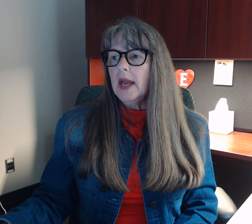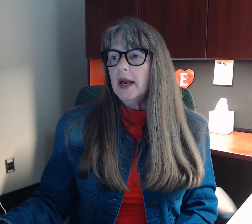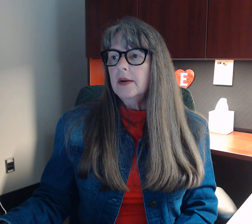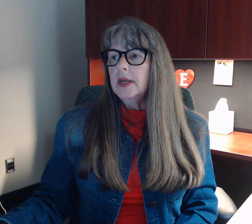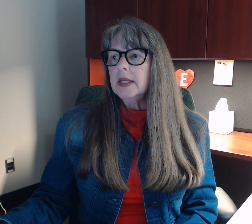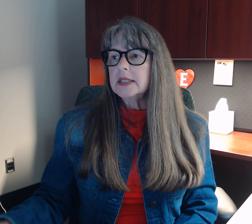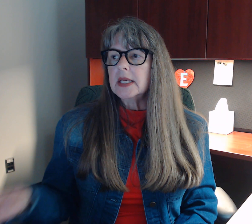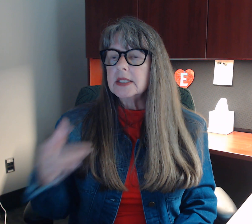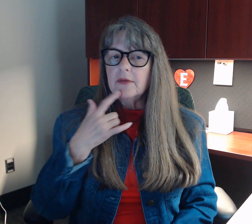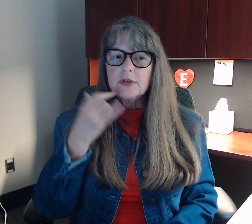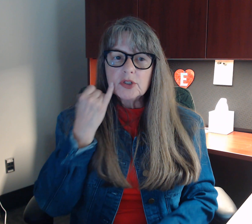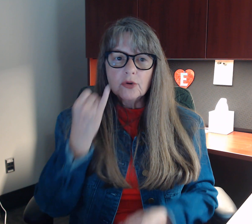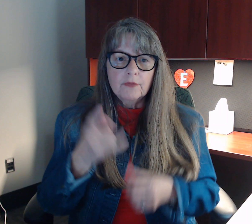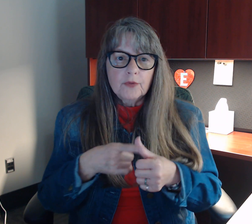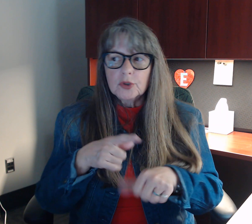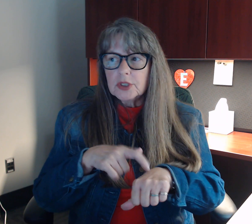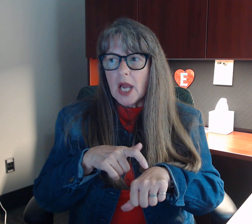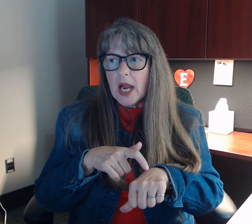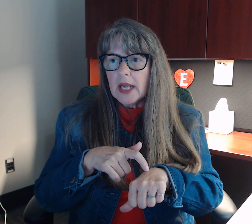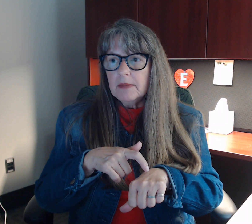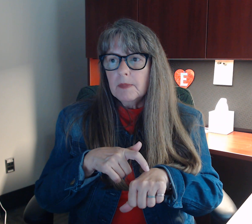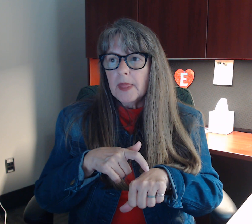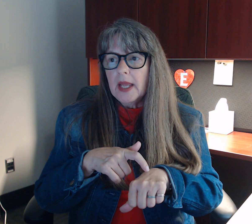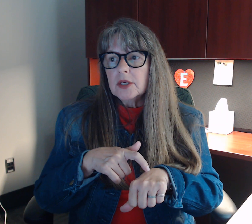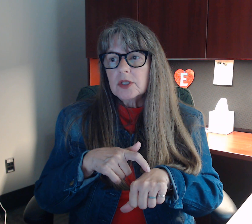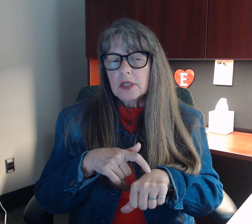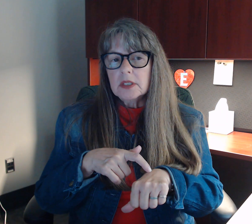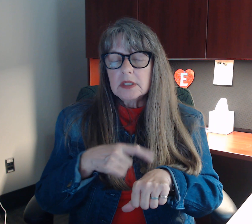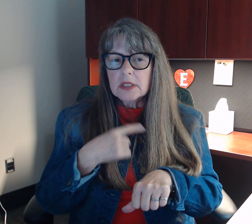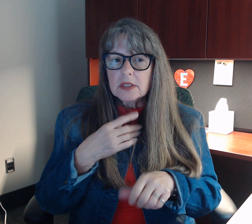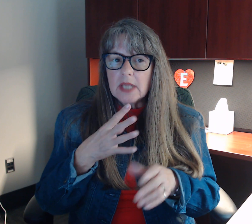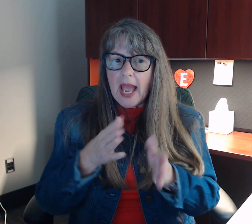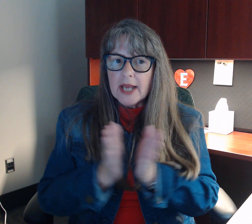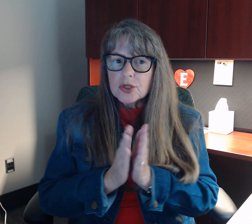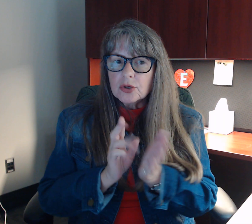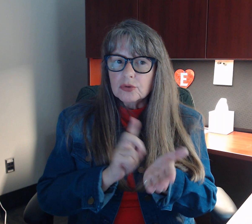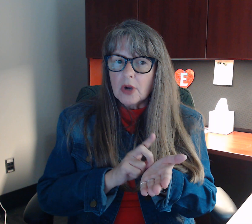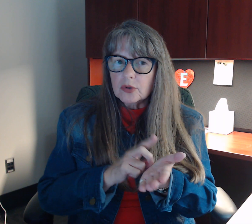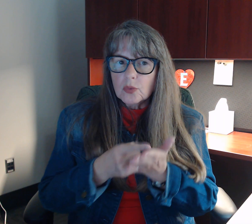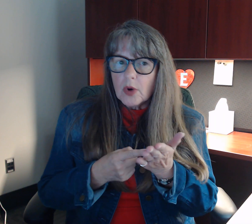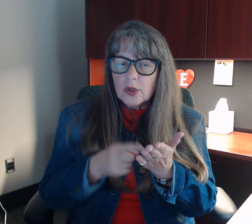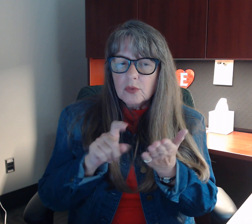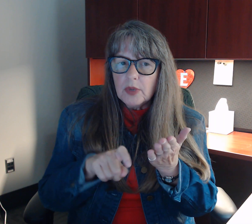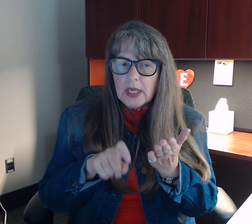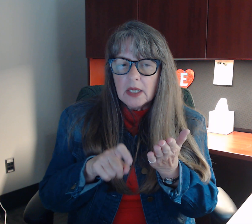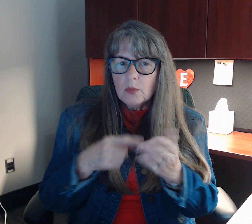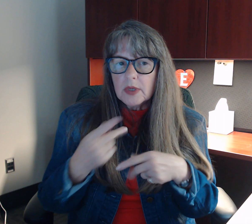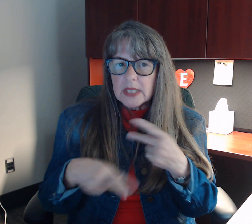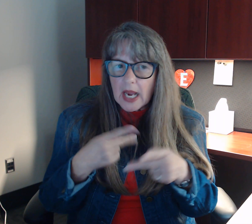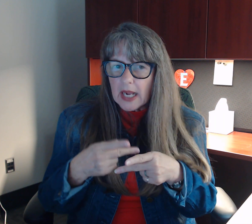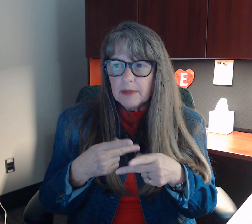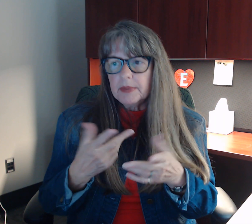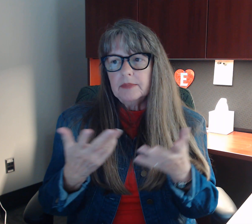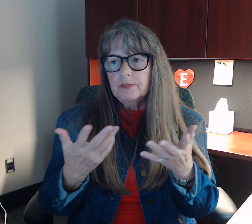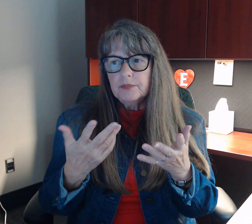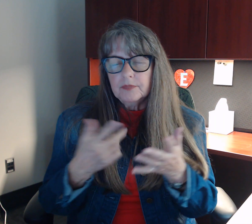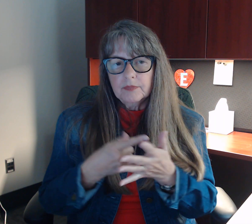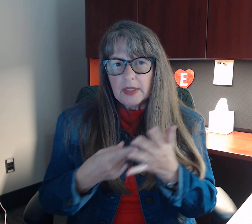And it says if it's your first time, to ask your doctor, what do you need and what type and that type of